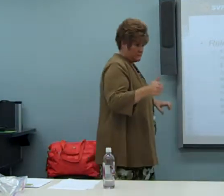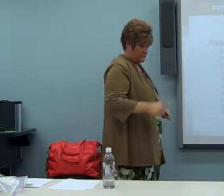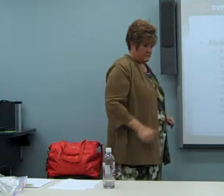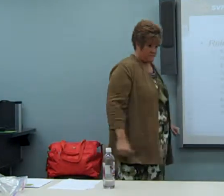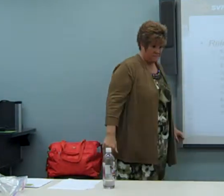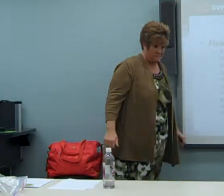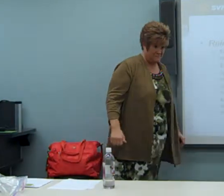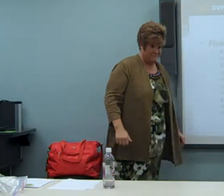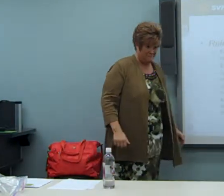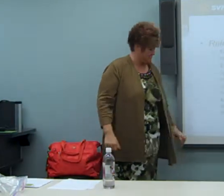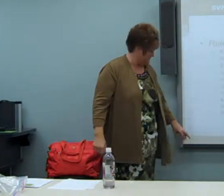As an individual.